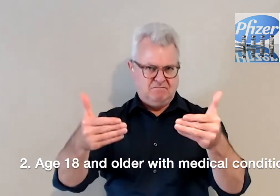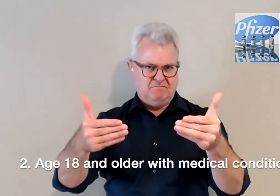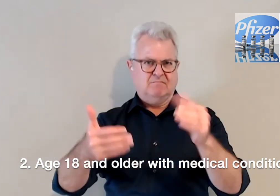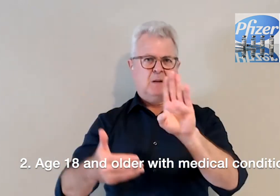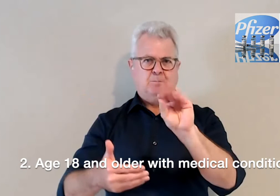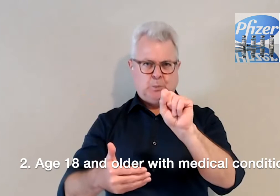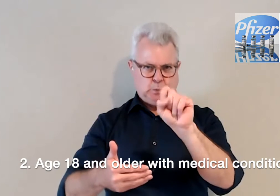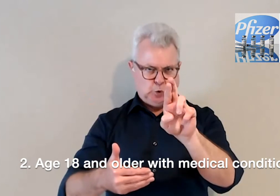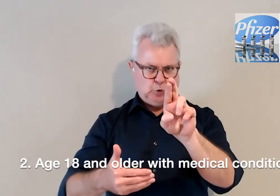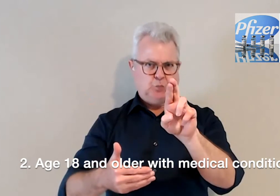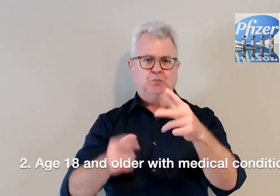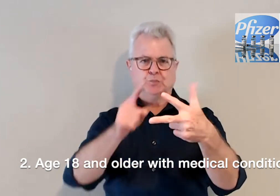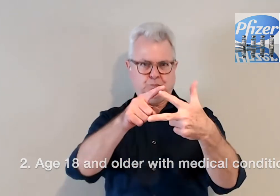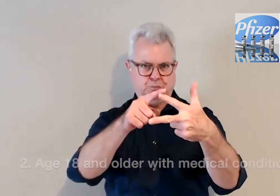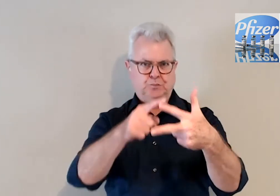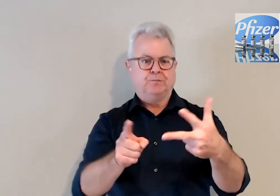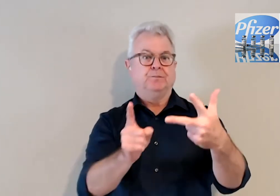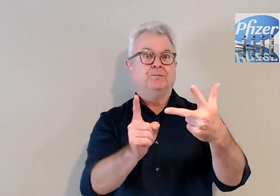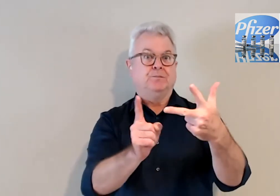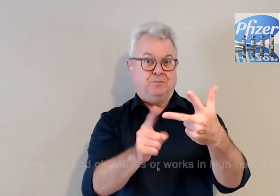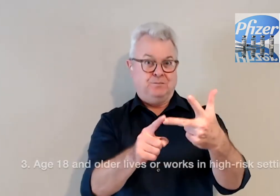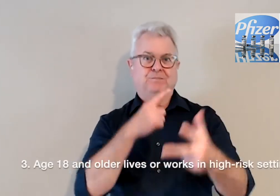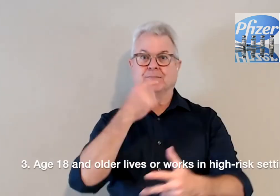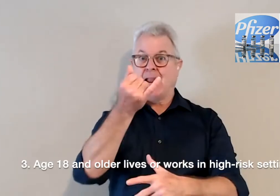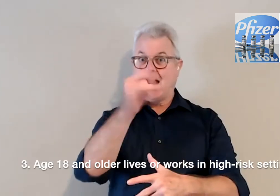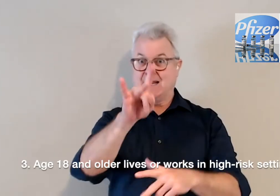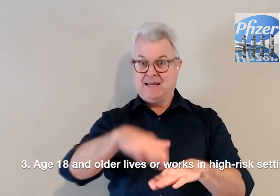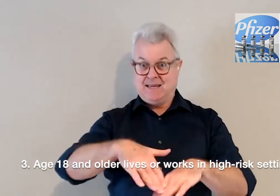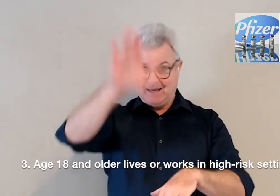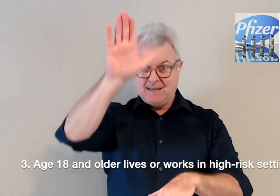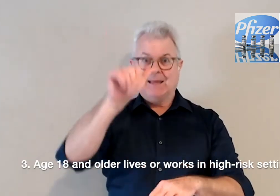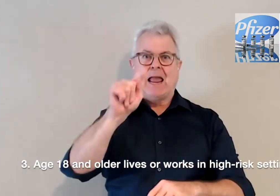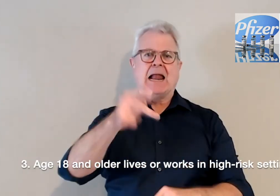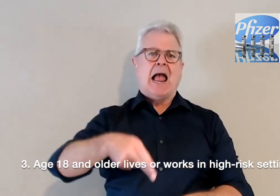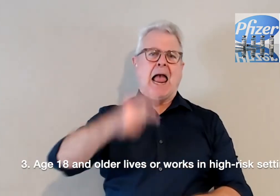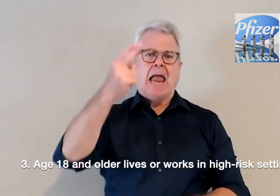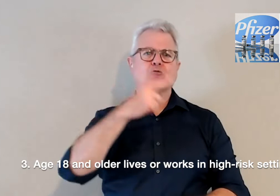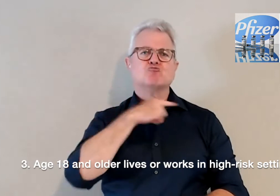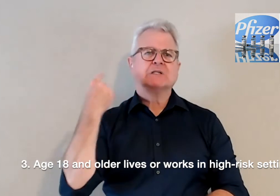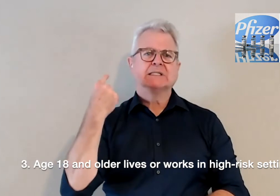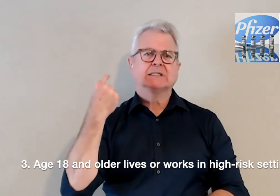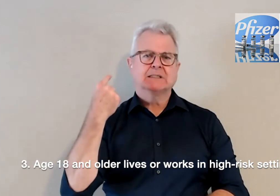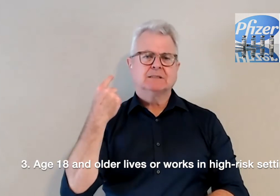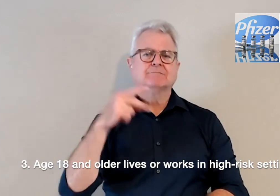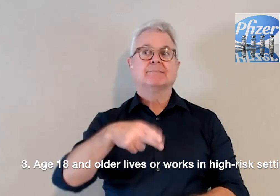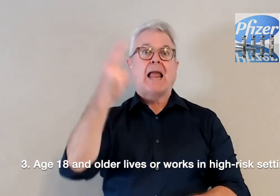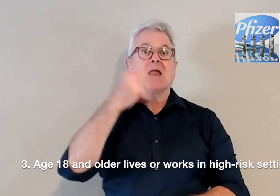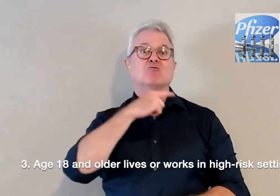so forth. They would be eligible to get the booster as well. Now, the third category is for those who are 18 and higher who are working